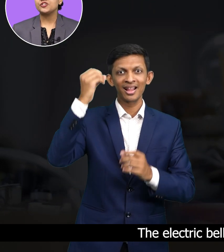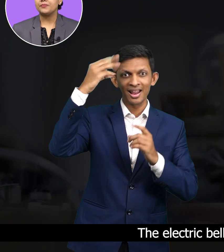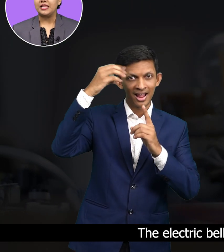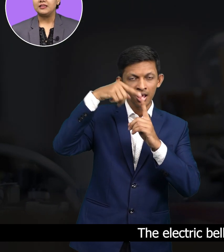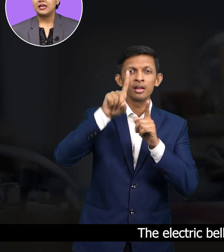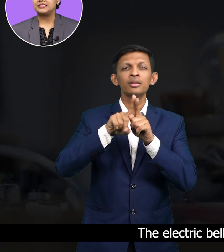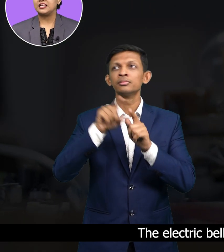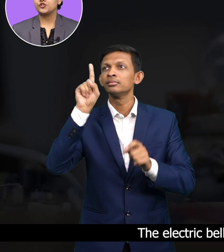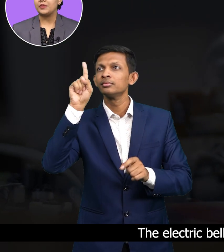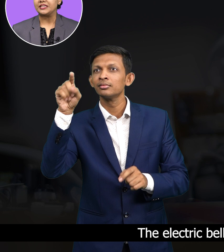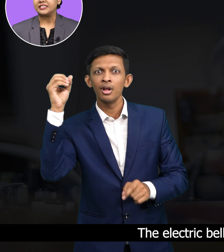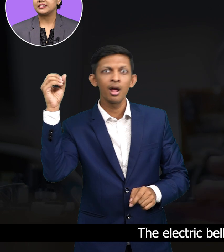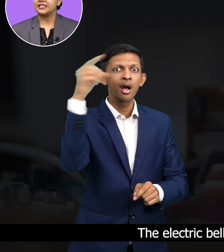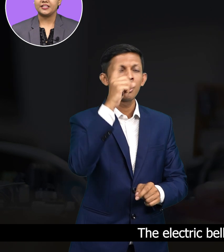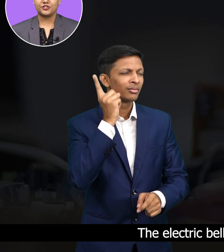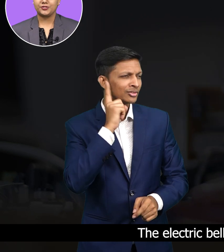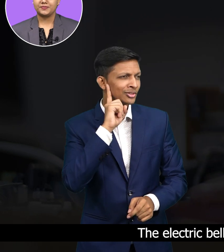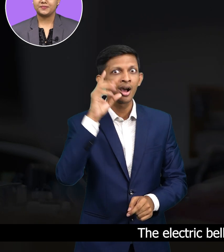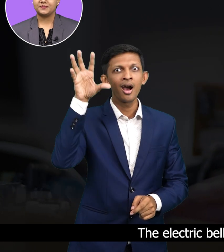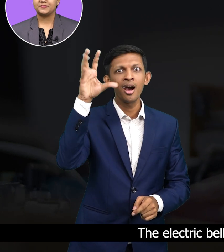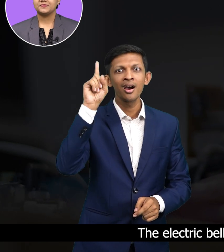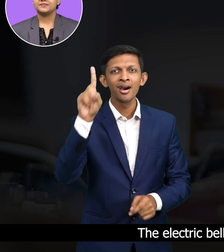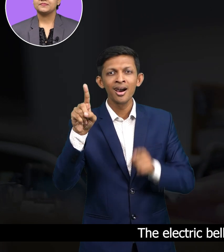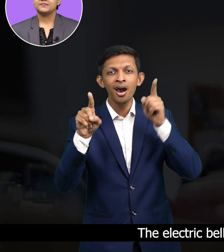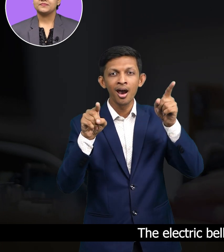The electric bell has electromagnets in it.